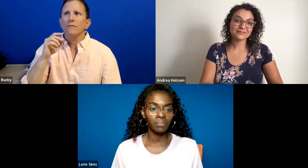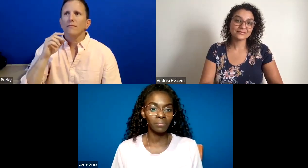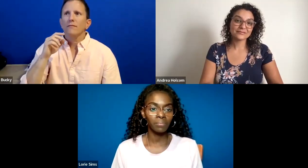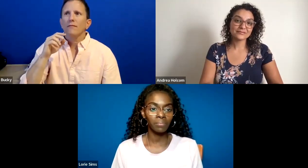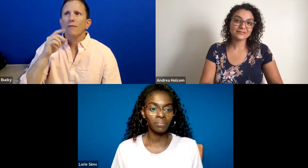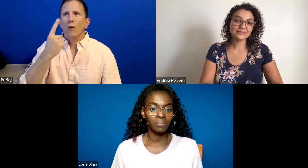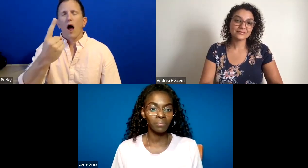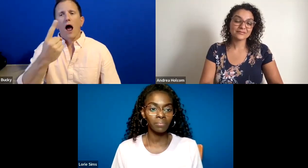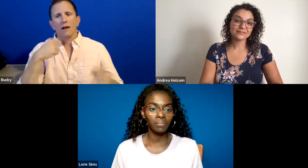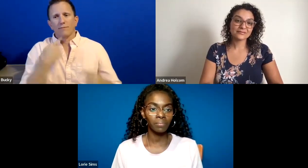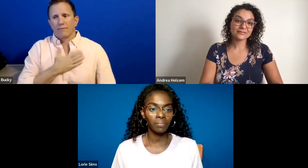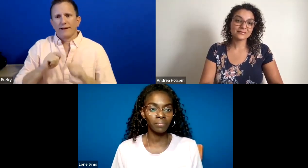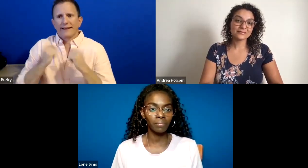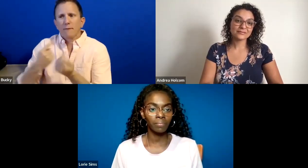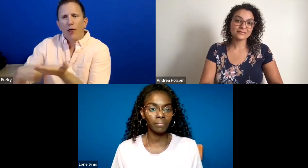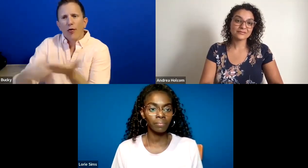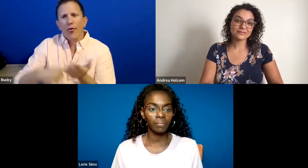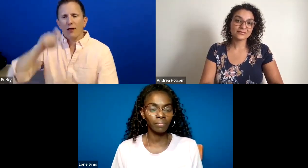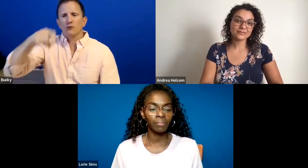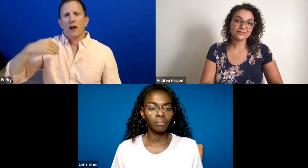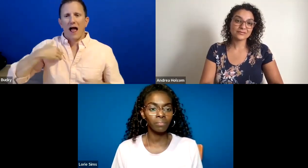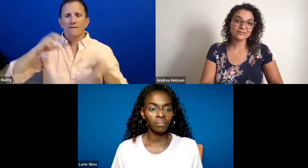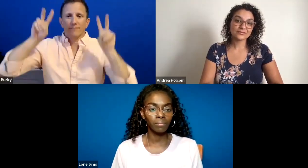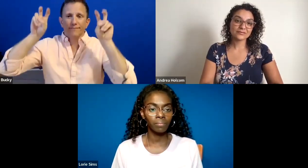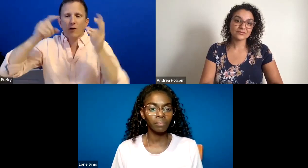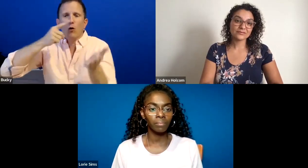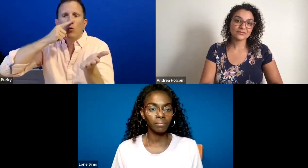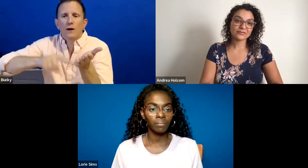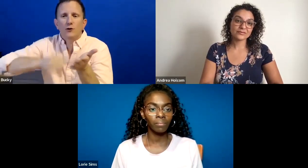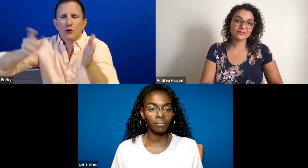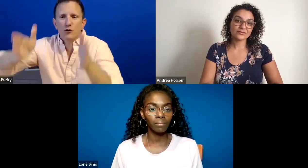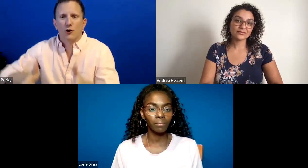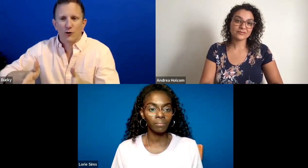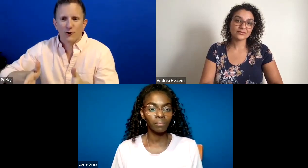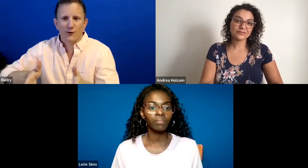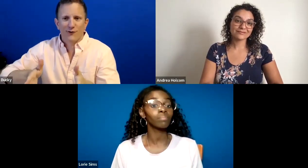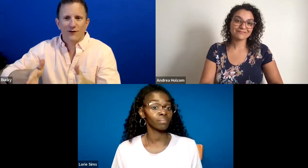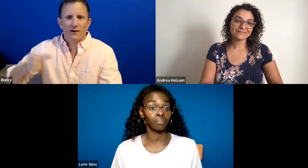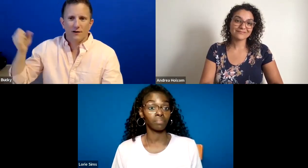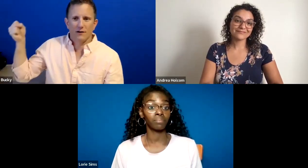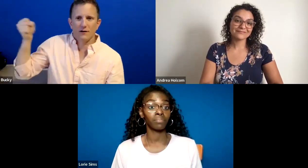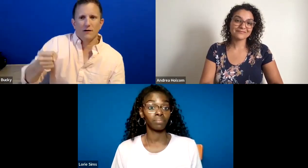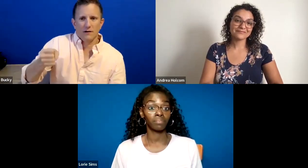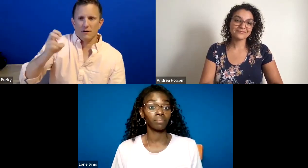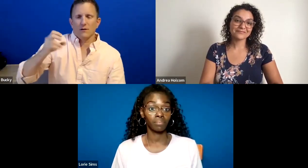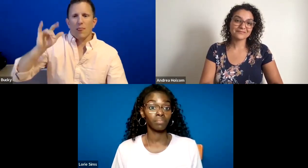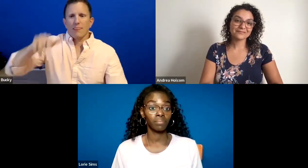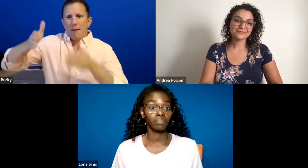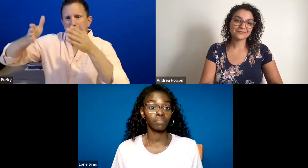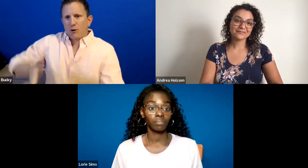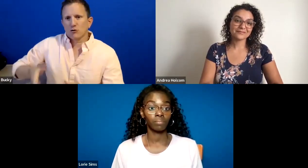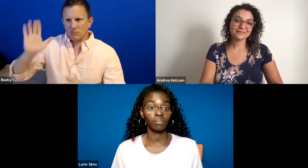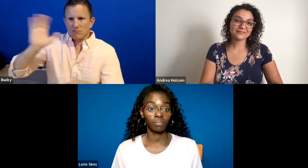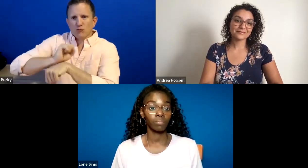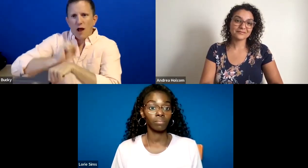going to happen again. But one thought that I had, well, and one thing that my team discussed was, you know, the